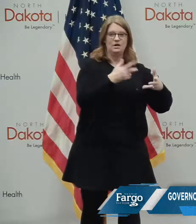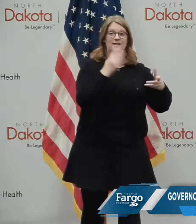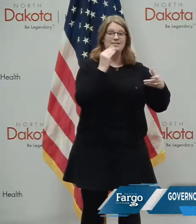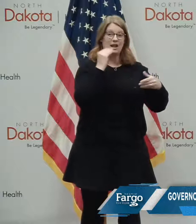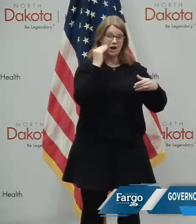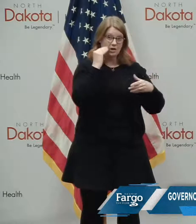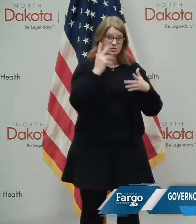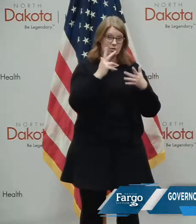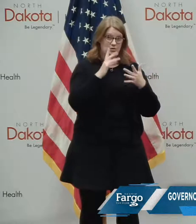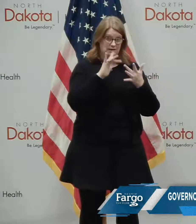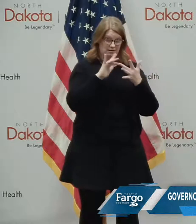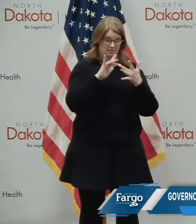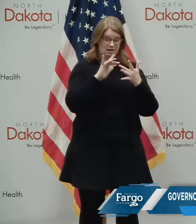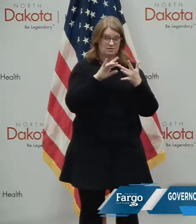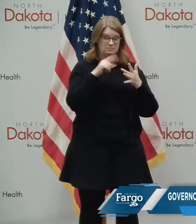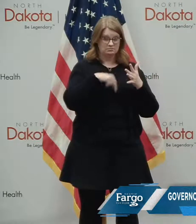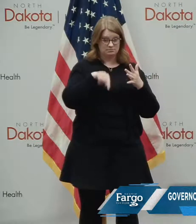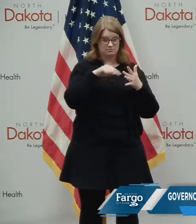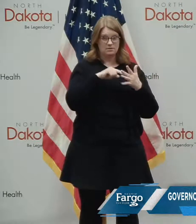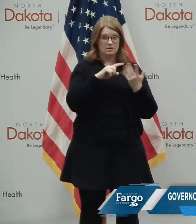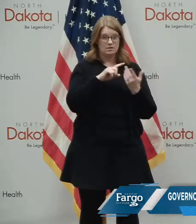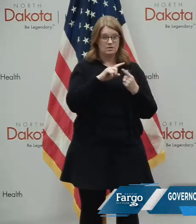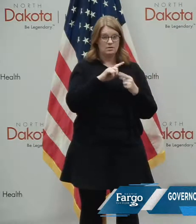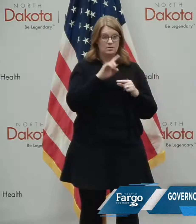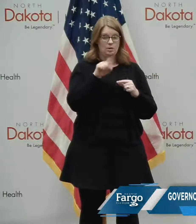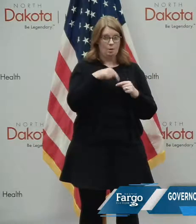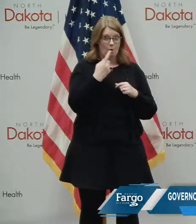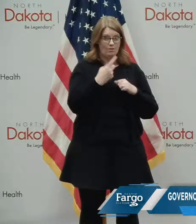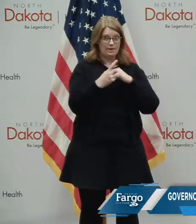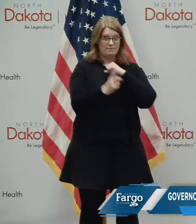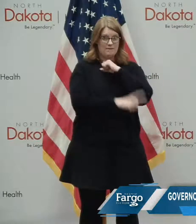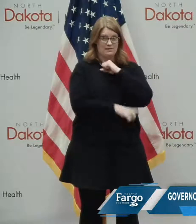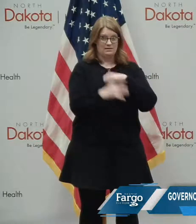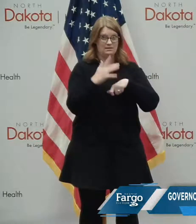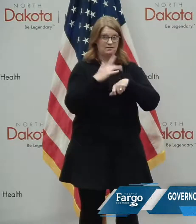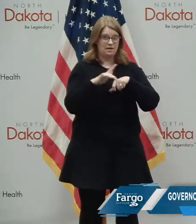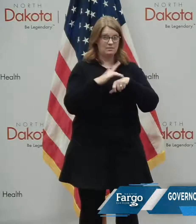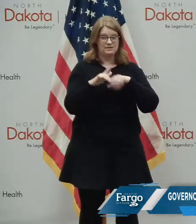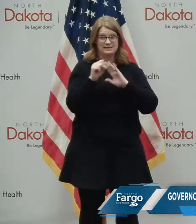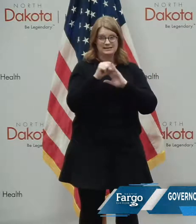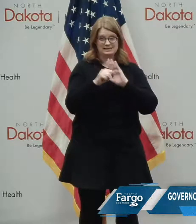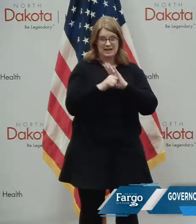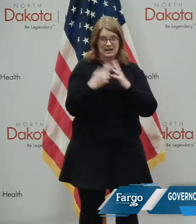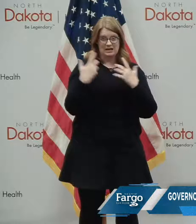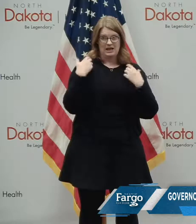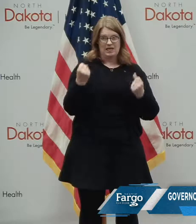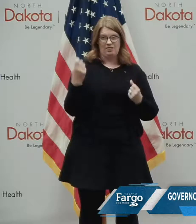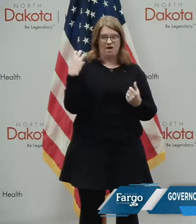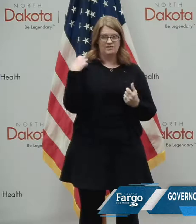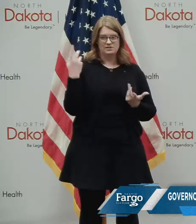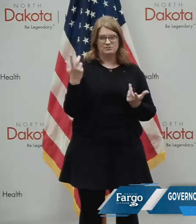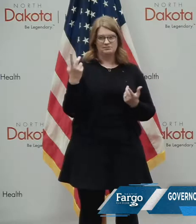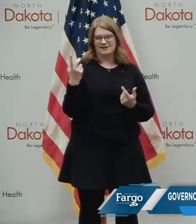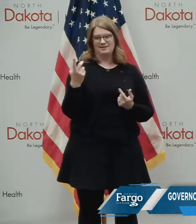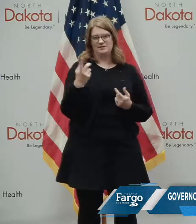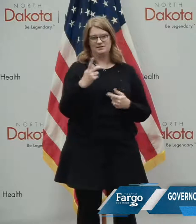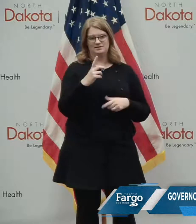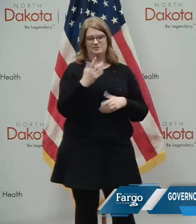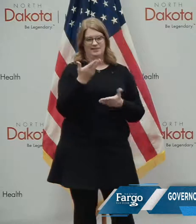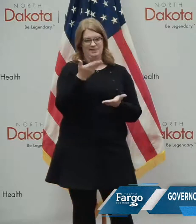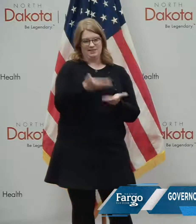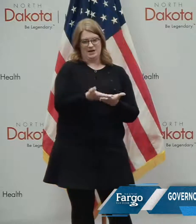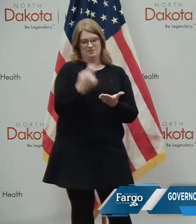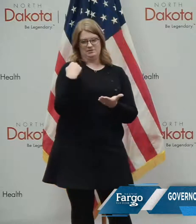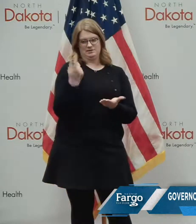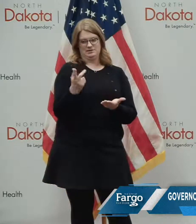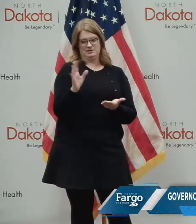contacts were subject to the only penalties available to the state health officer. This has been on the books since the 1980s. It